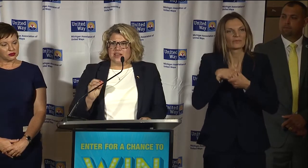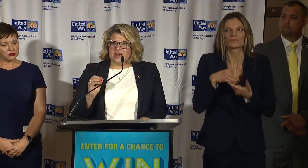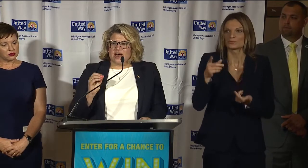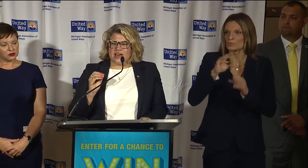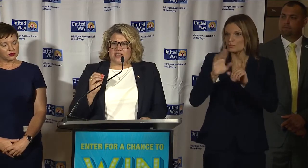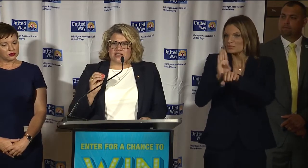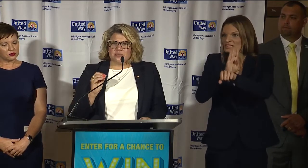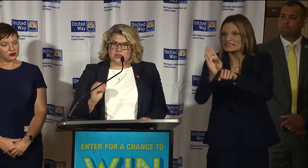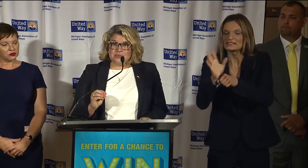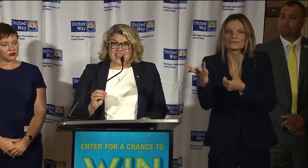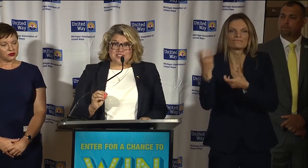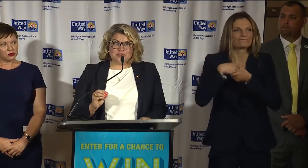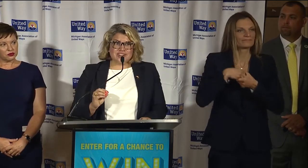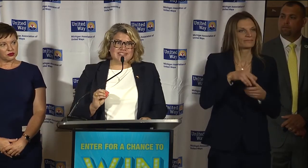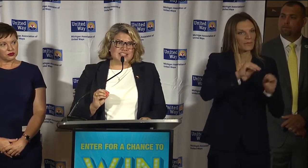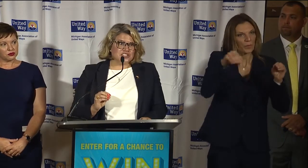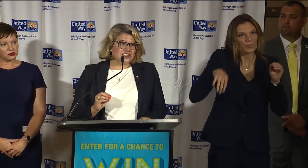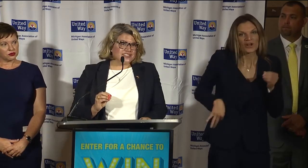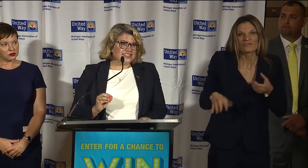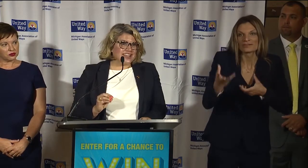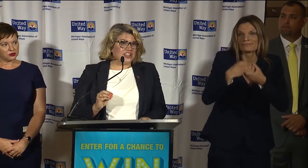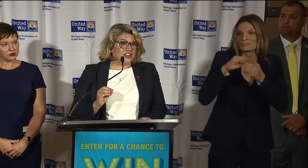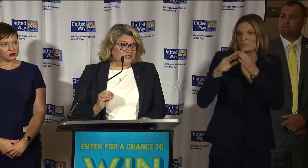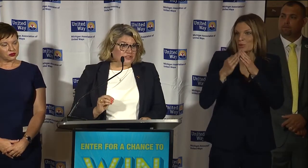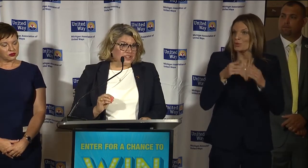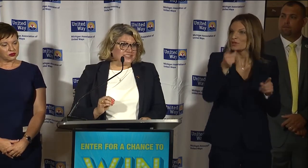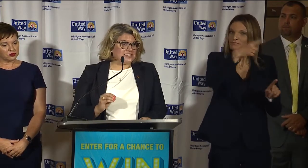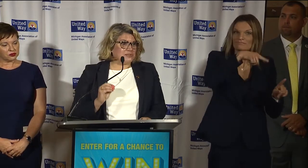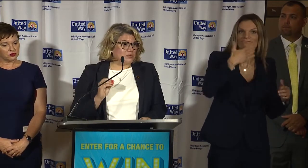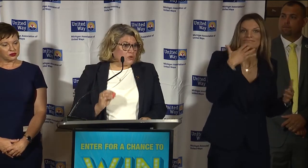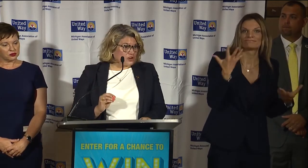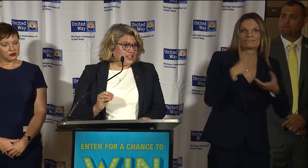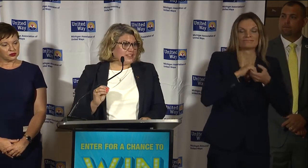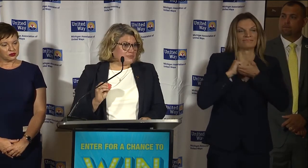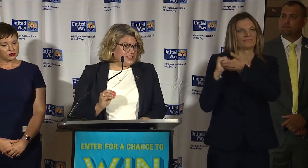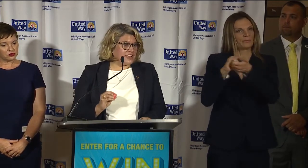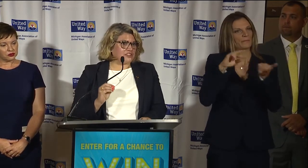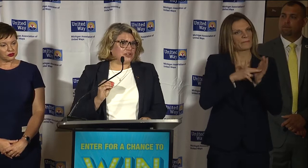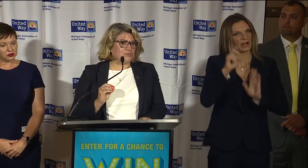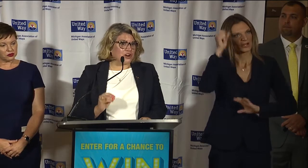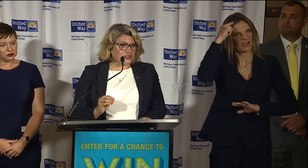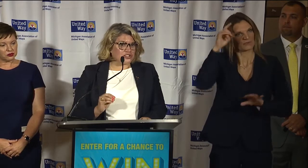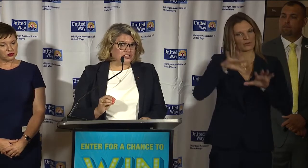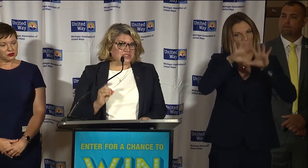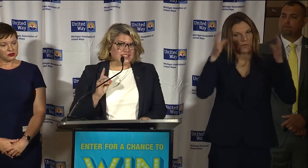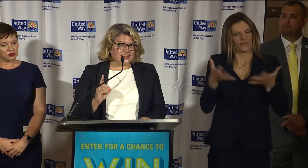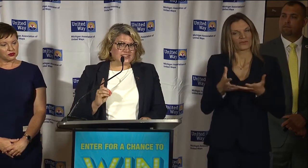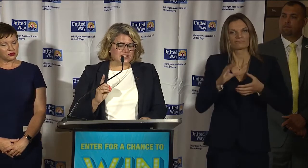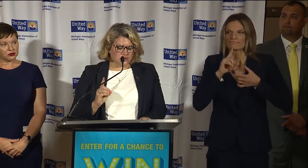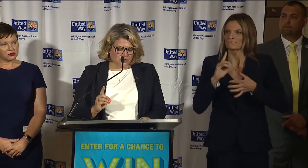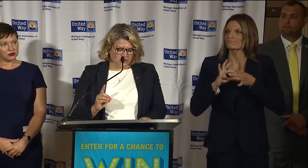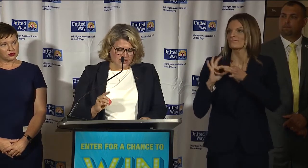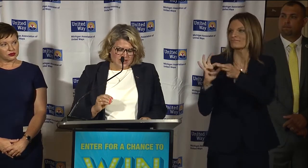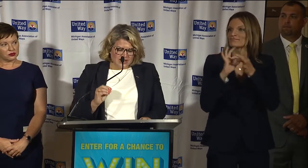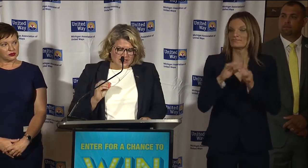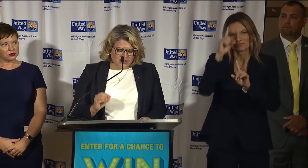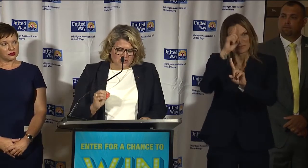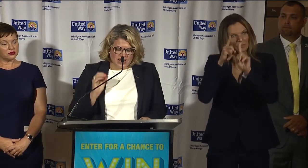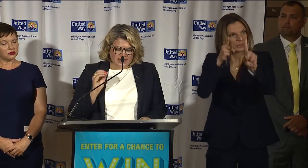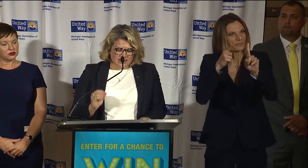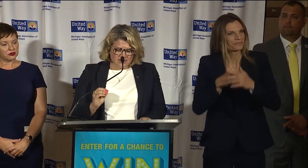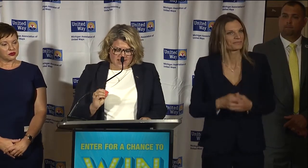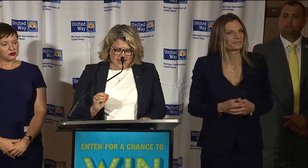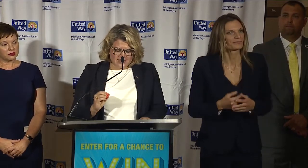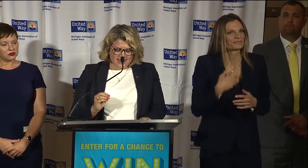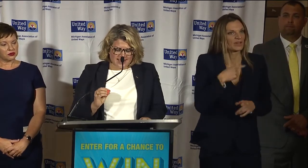community, community-based organizations, and government supporting, coming together in partnership to get us to goal. So